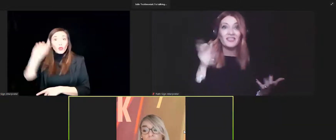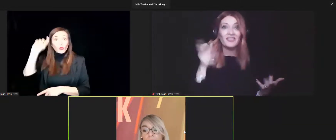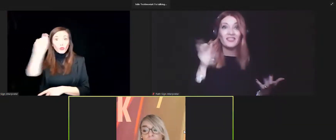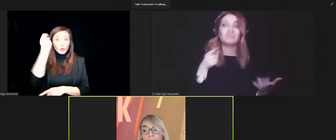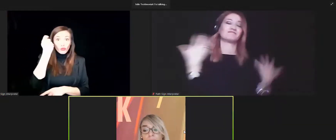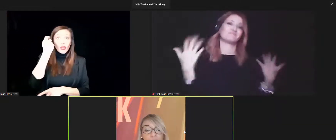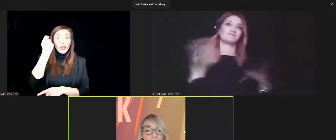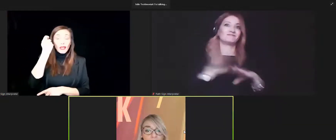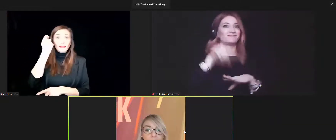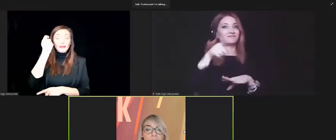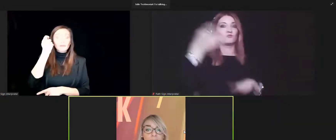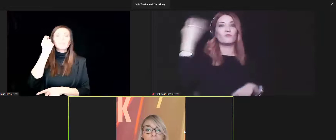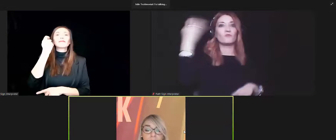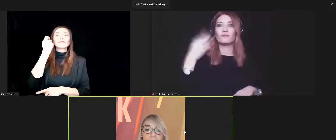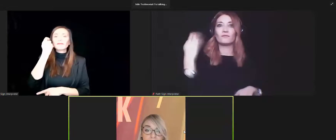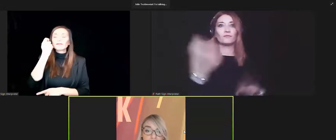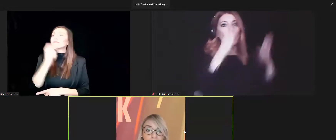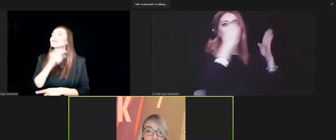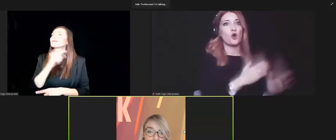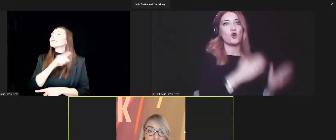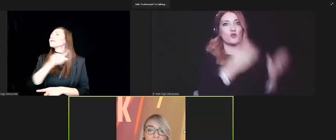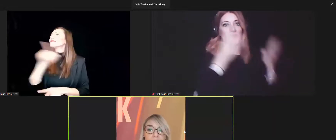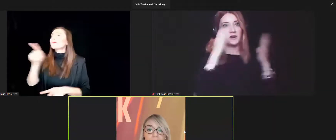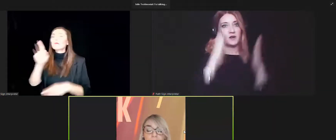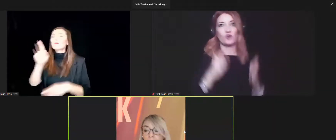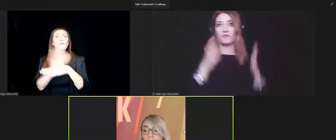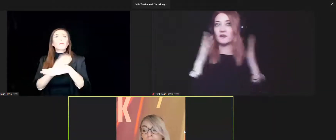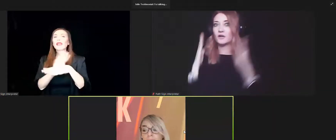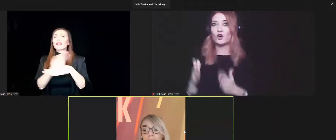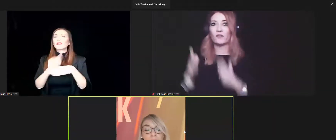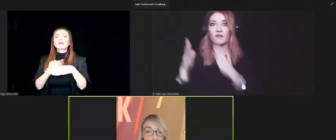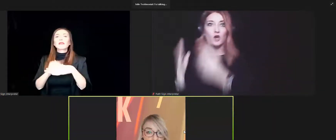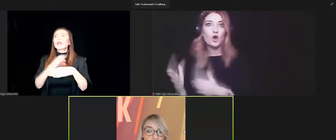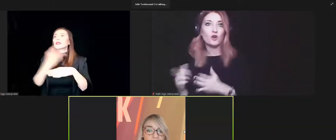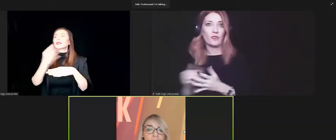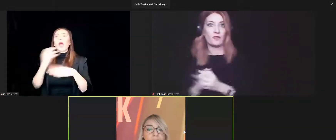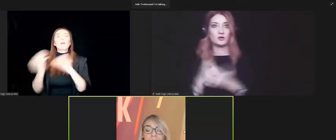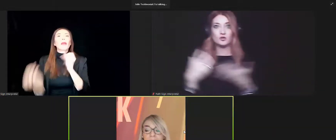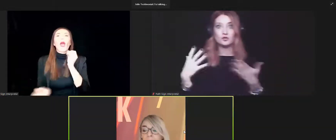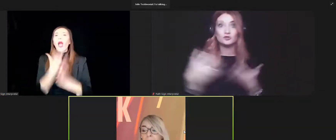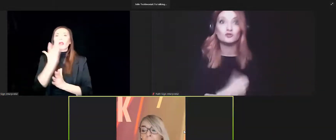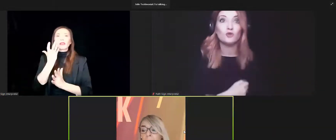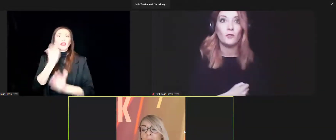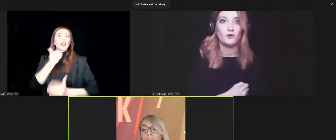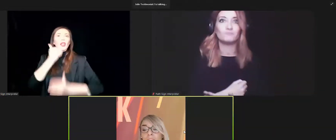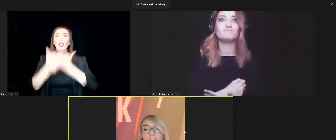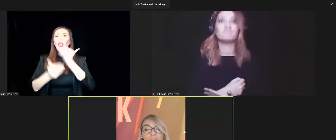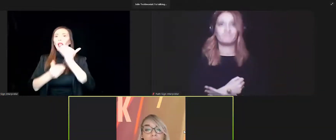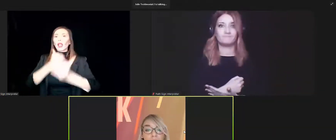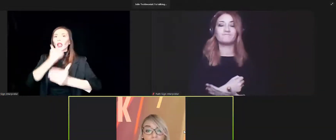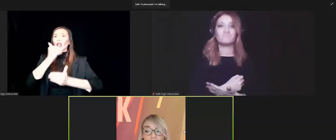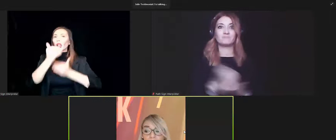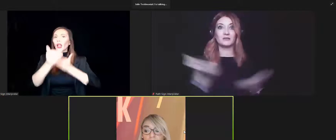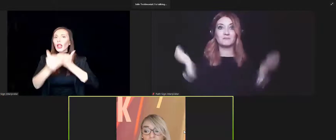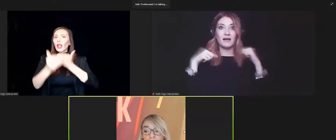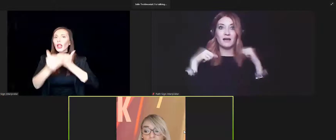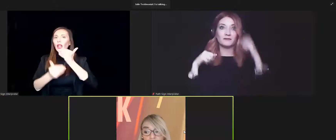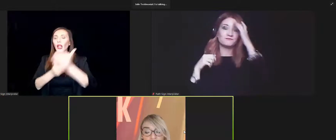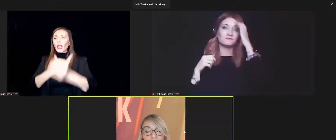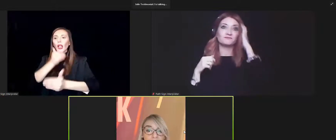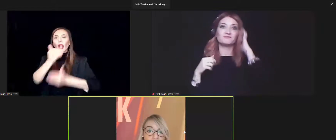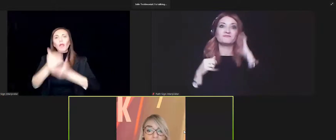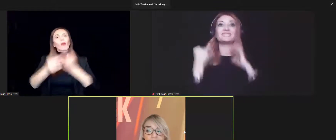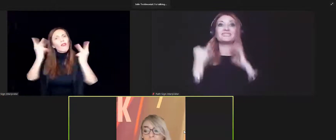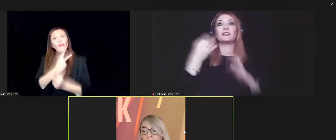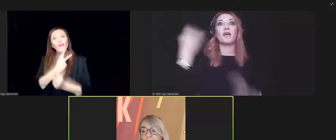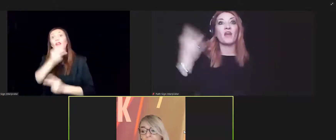So do it step by step, but do it. The train of success